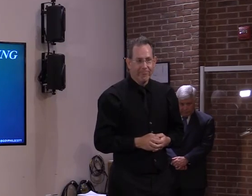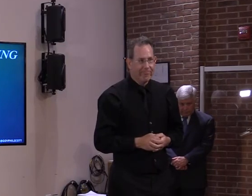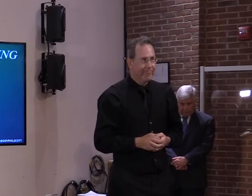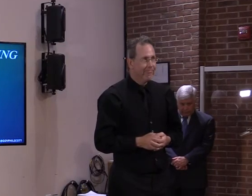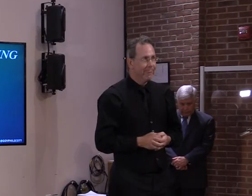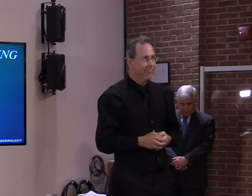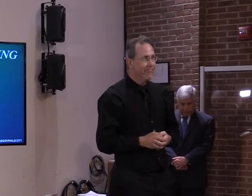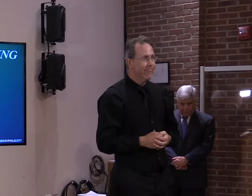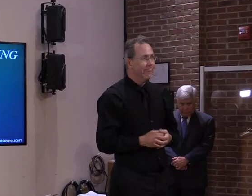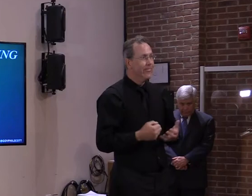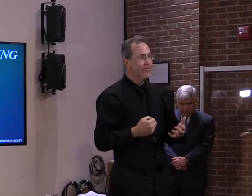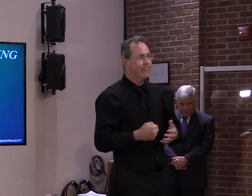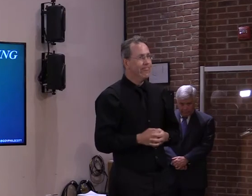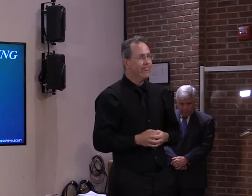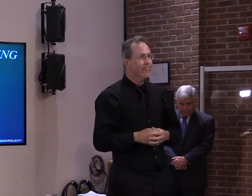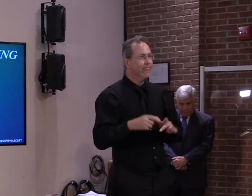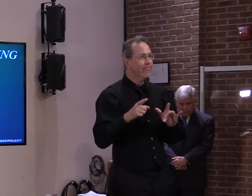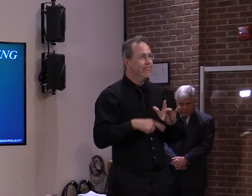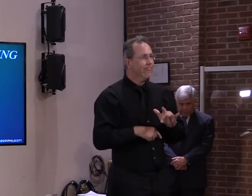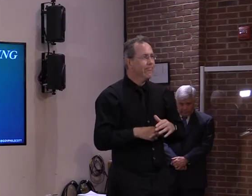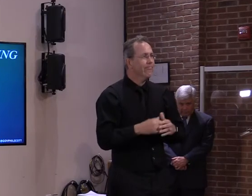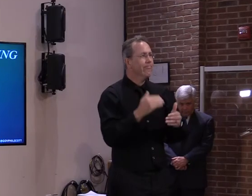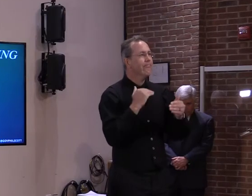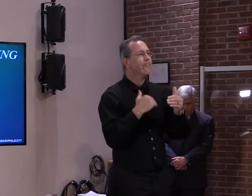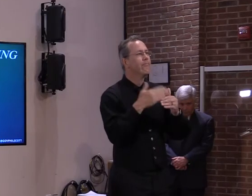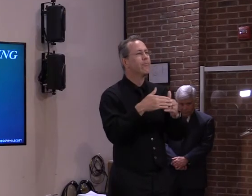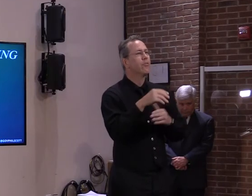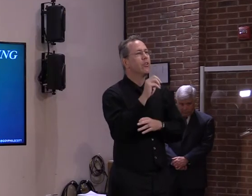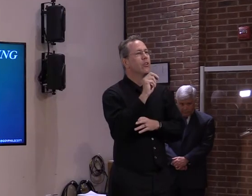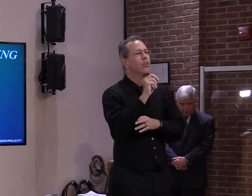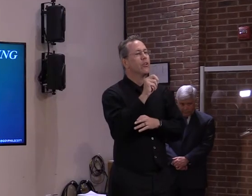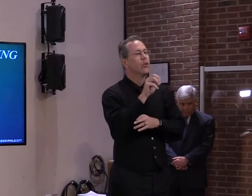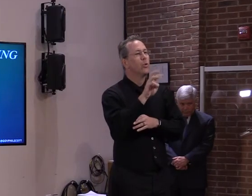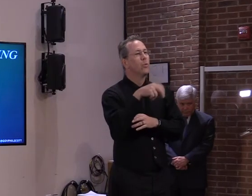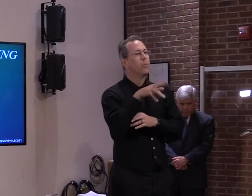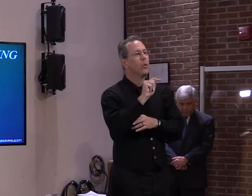All right, we'll move to Ed Barber, Newport Daily Express.